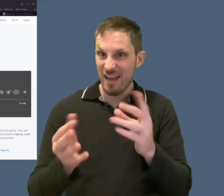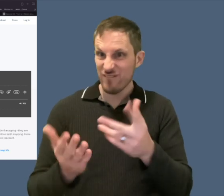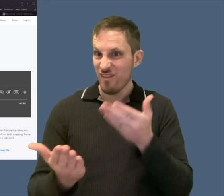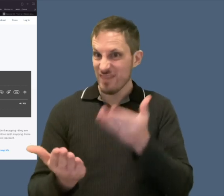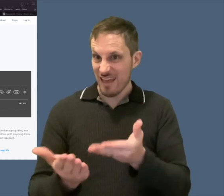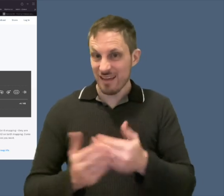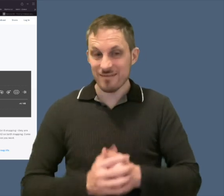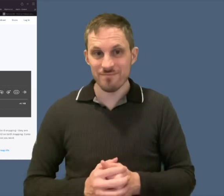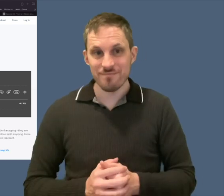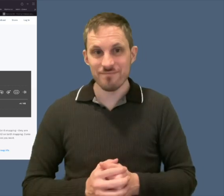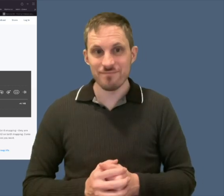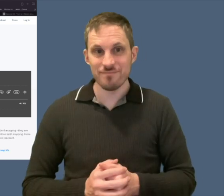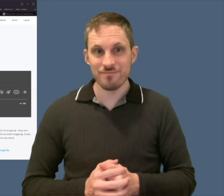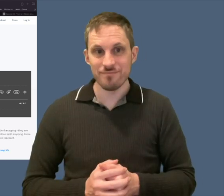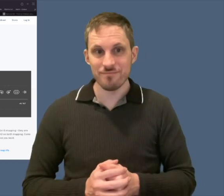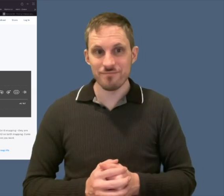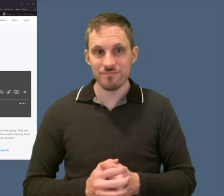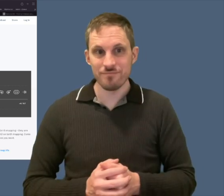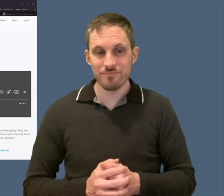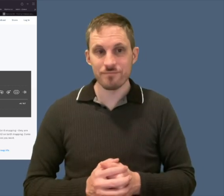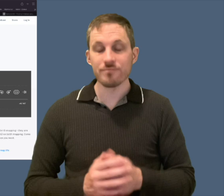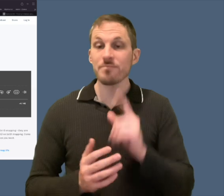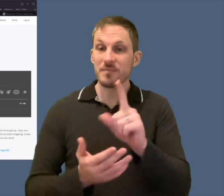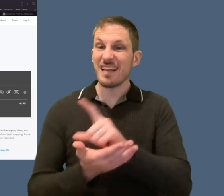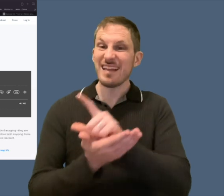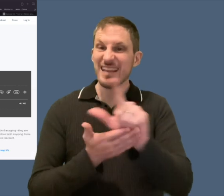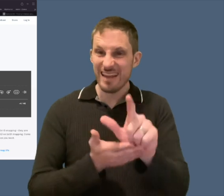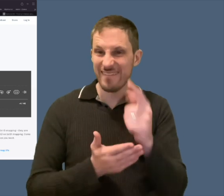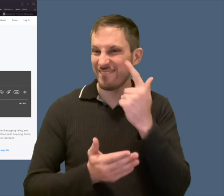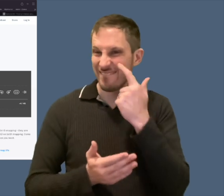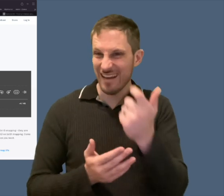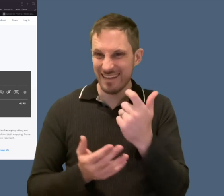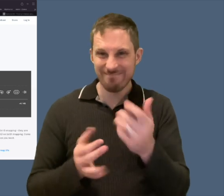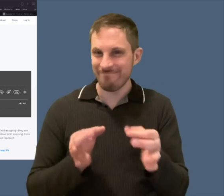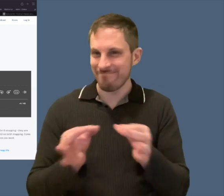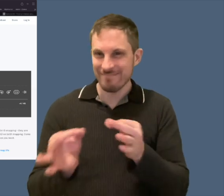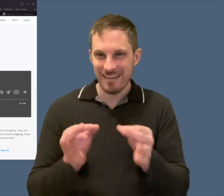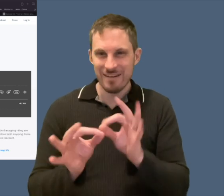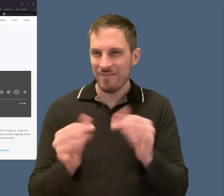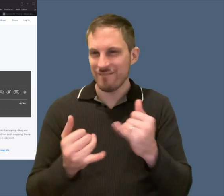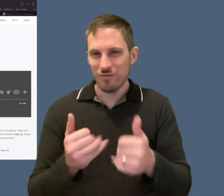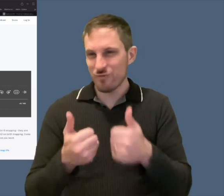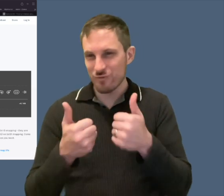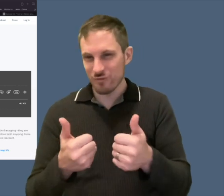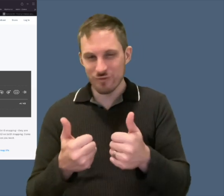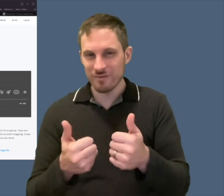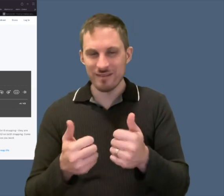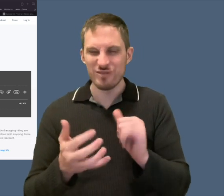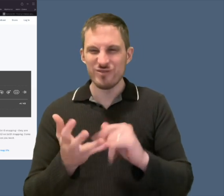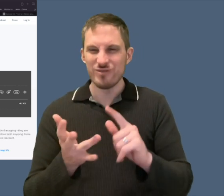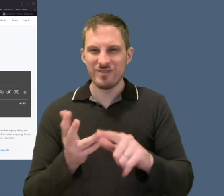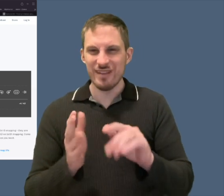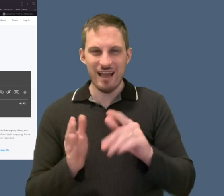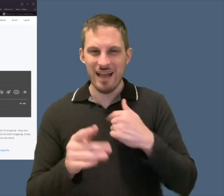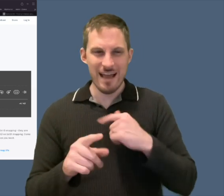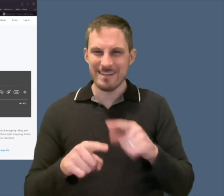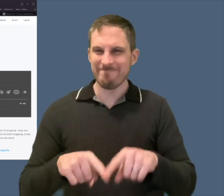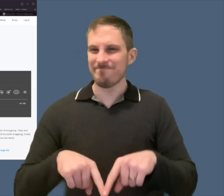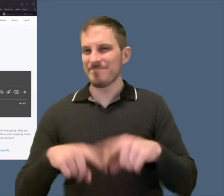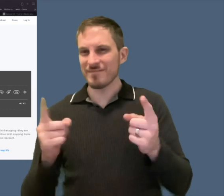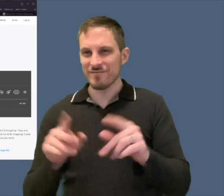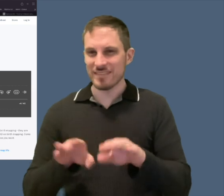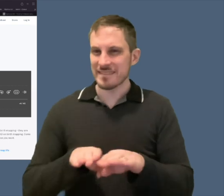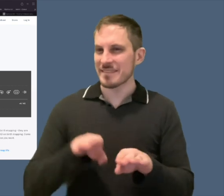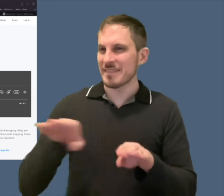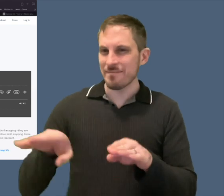it turns out they weren't really very good, were they? So that took me on another step of